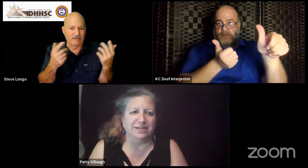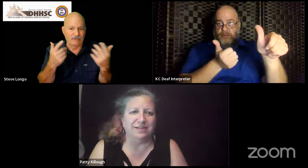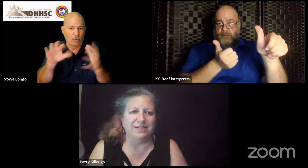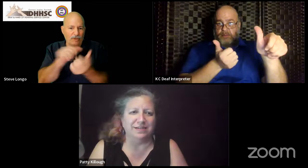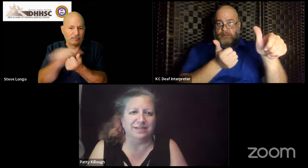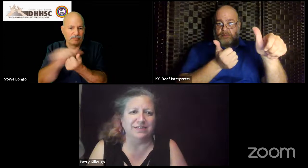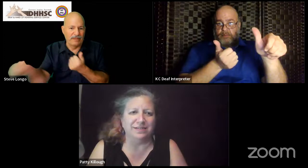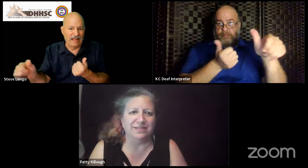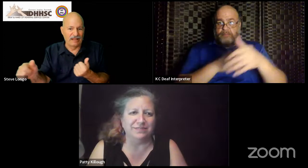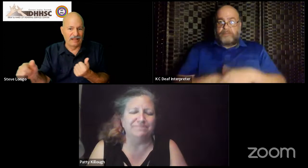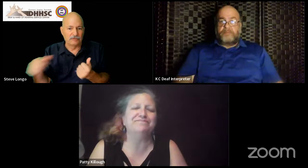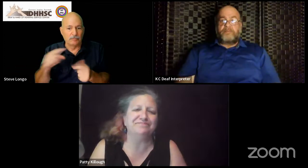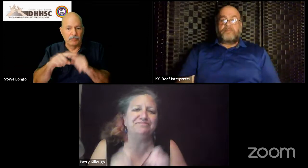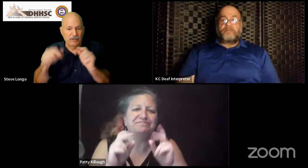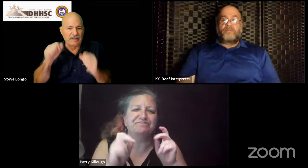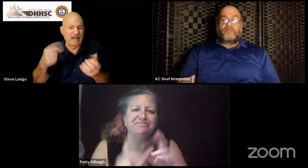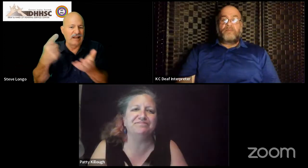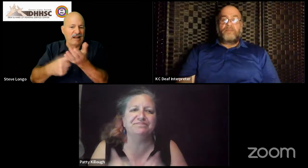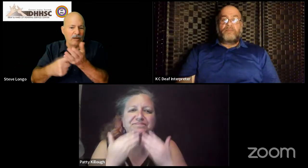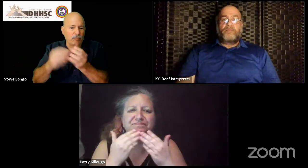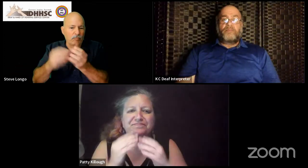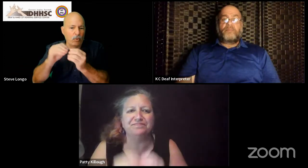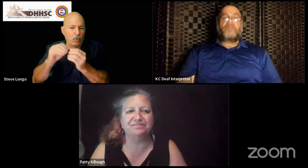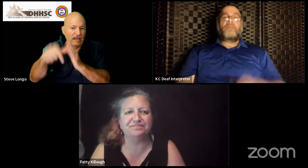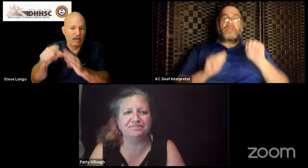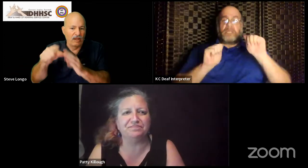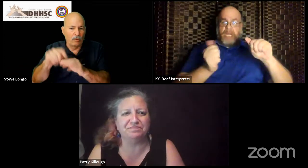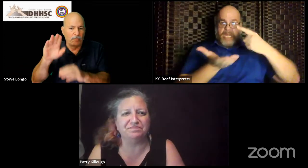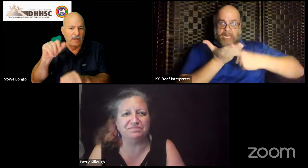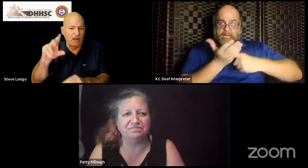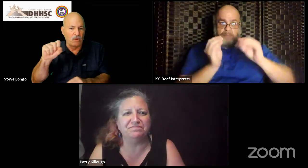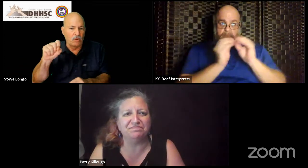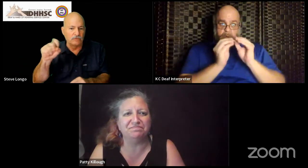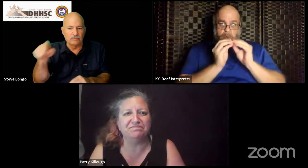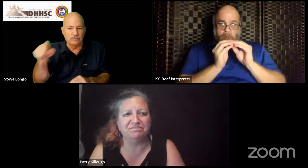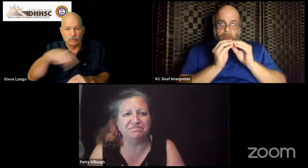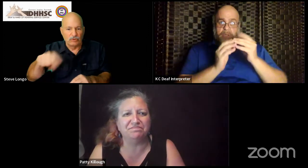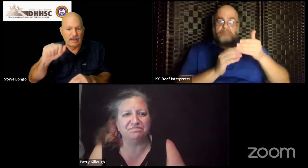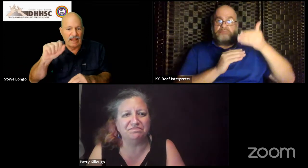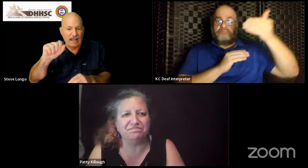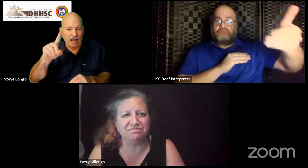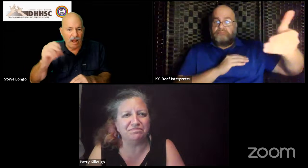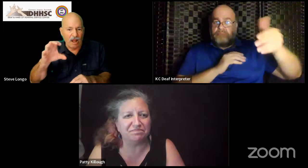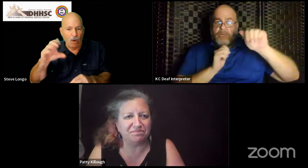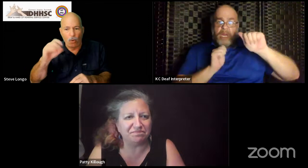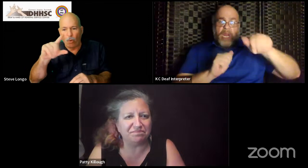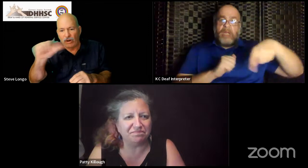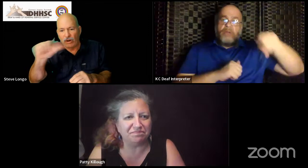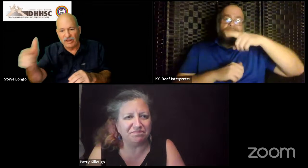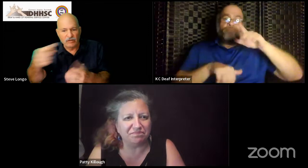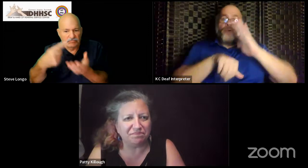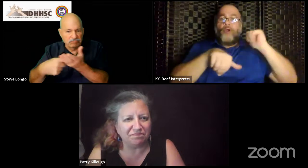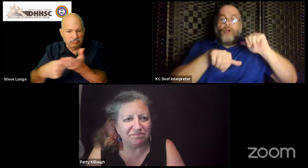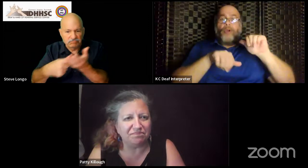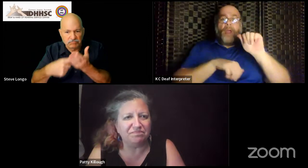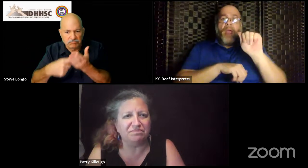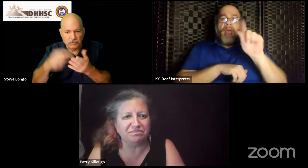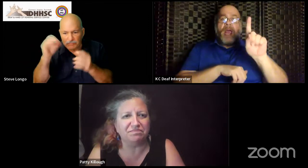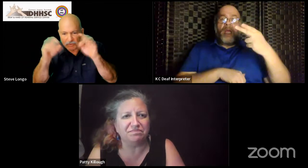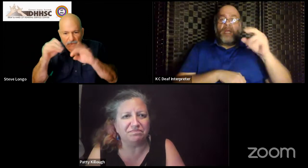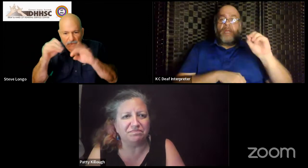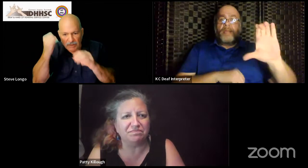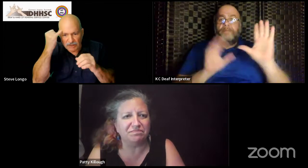and Steve is saying the motion has already been voted, has been brought to the floor. It has passed, and